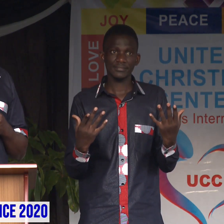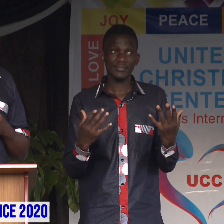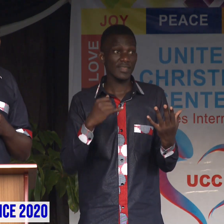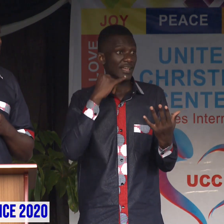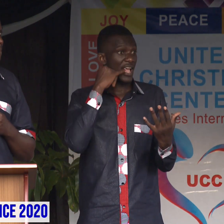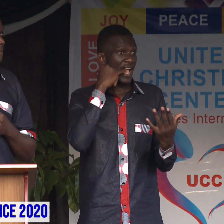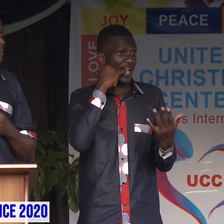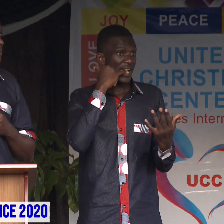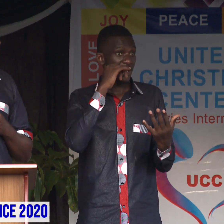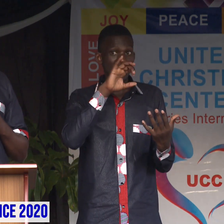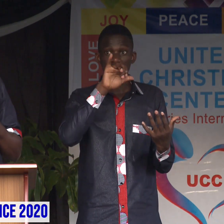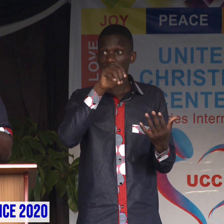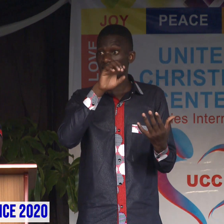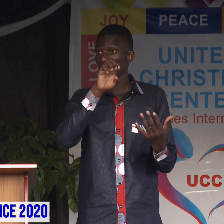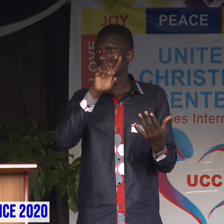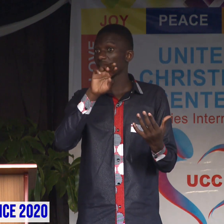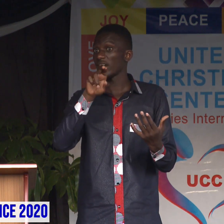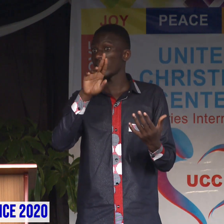Jealousy.